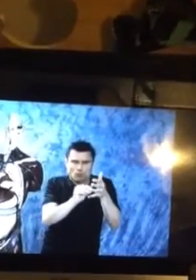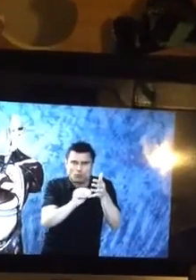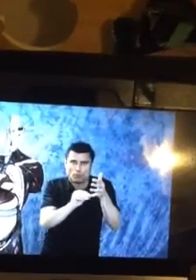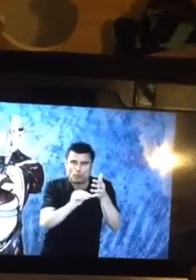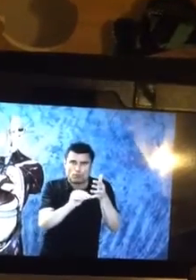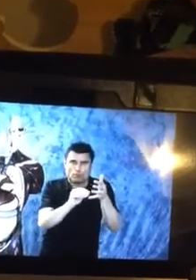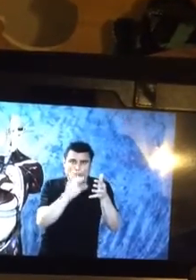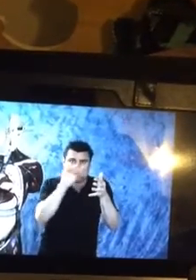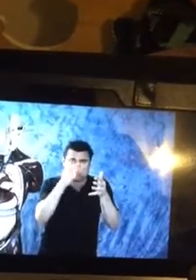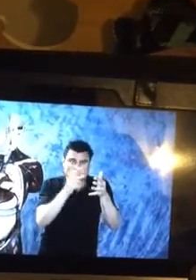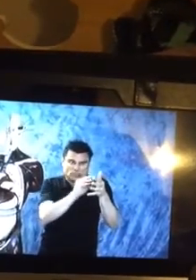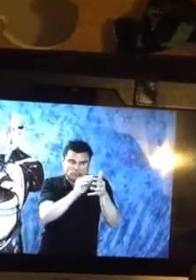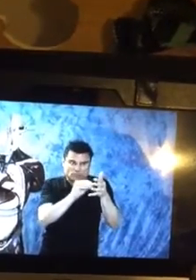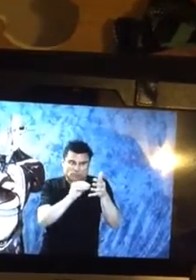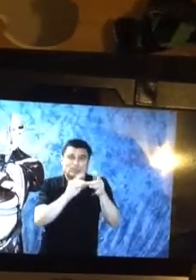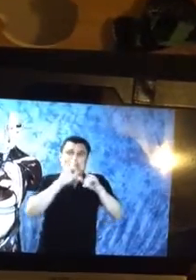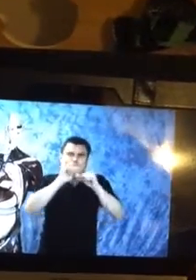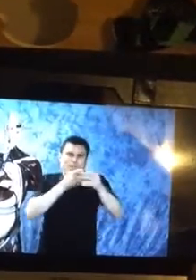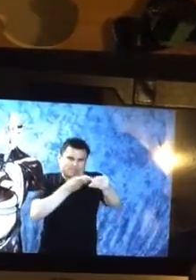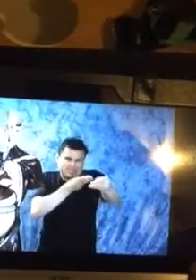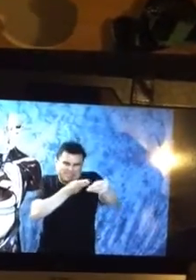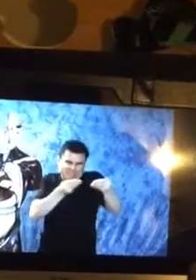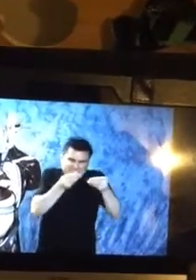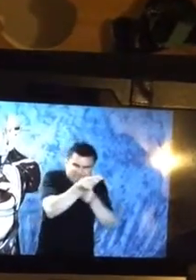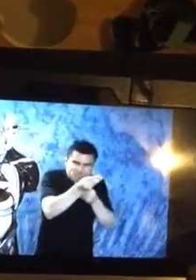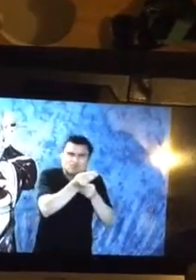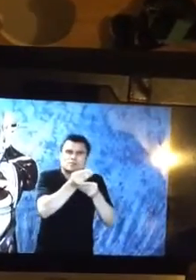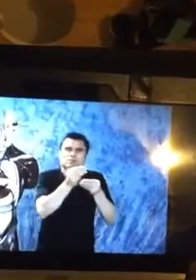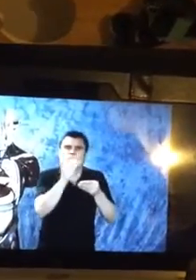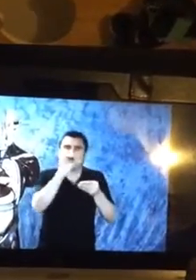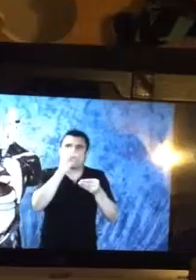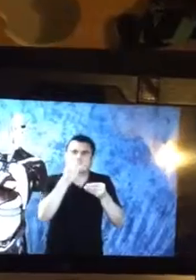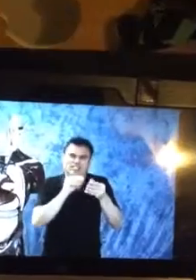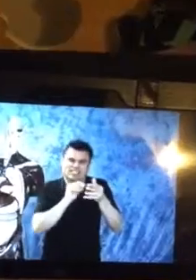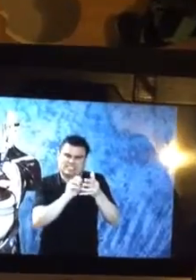then it changes into carbon dioxide, and so it exchanges.